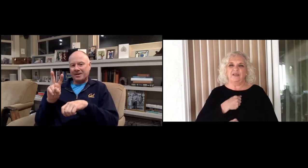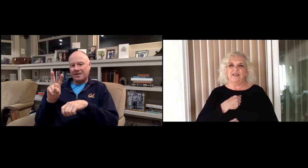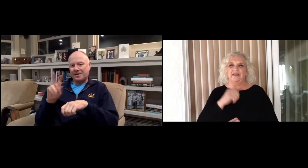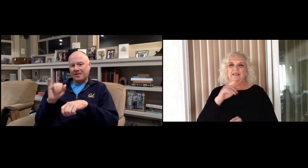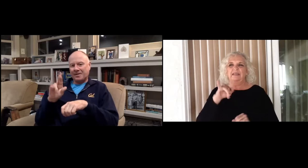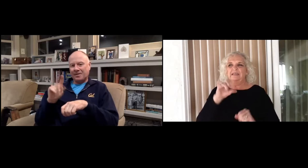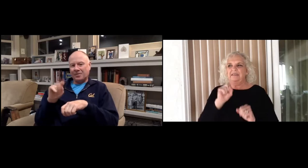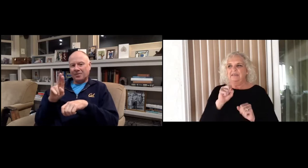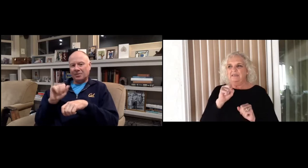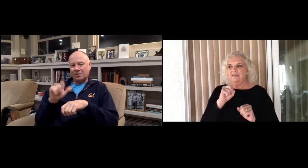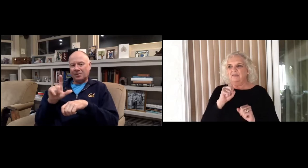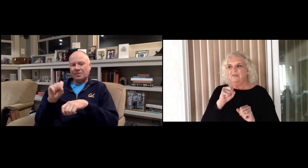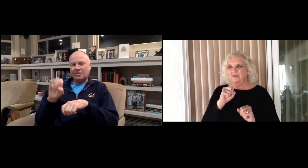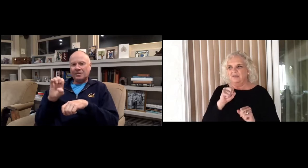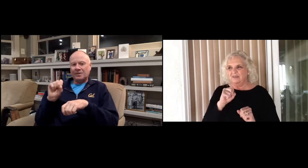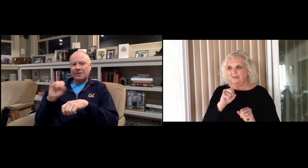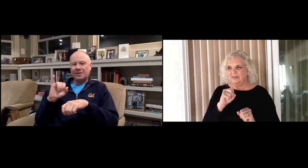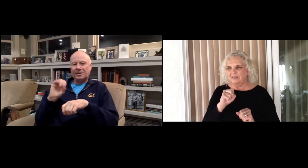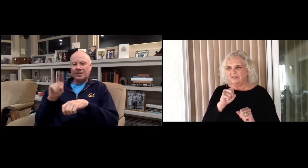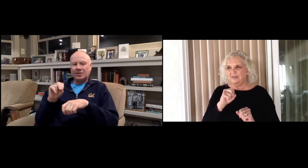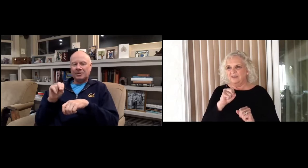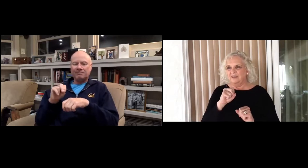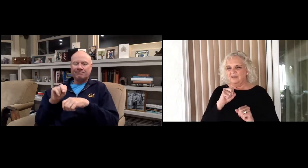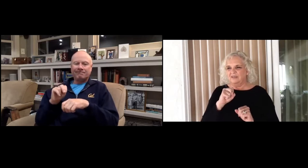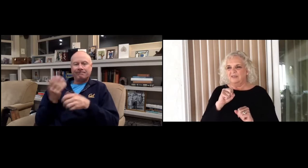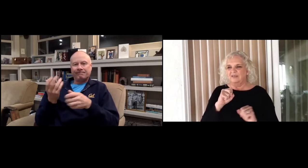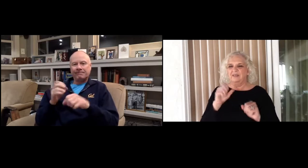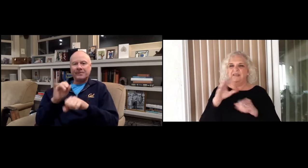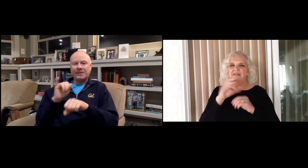a virtual session.